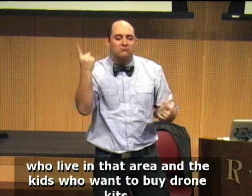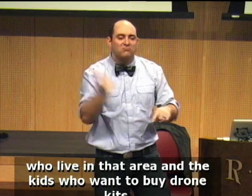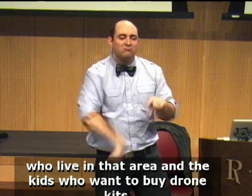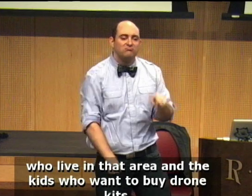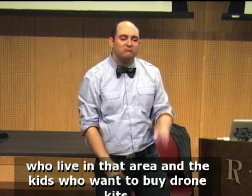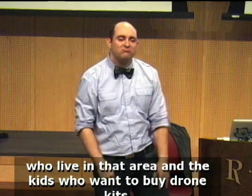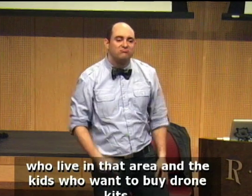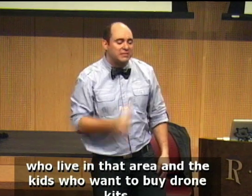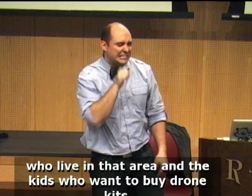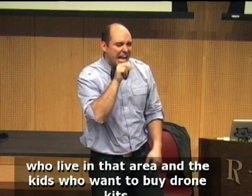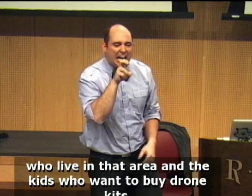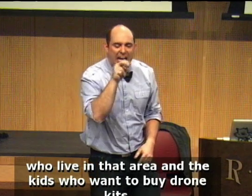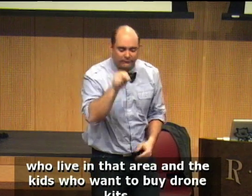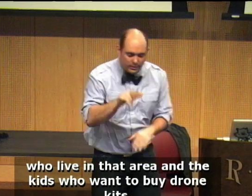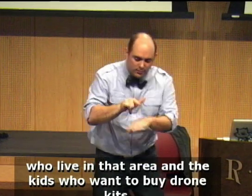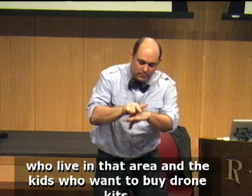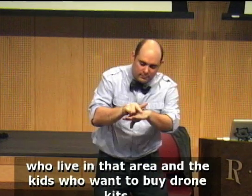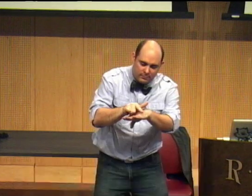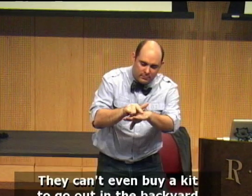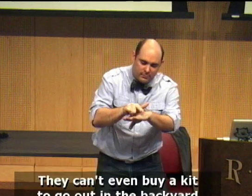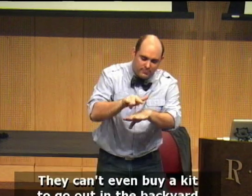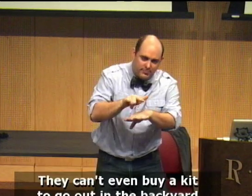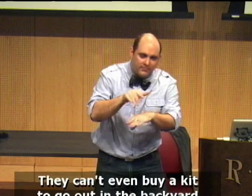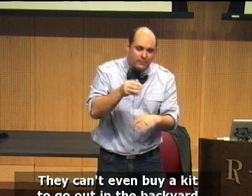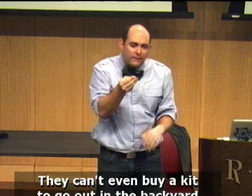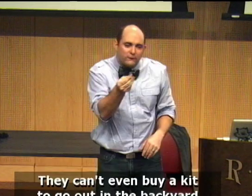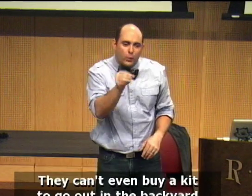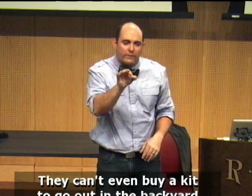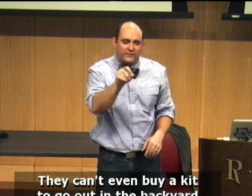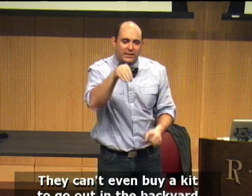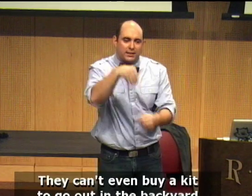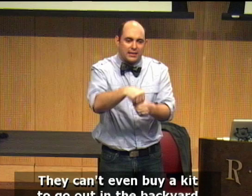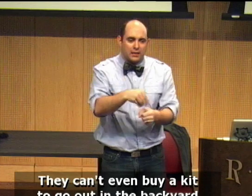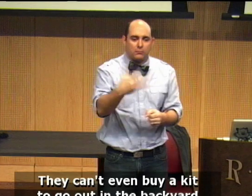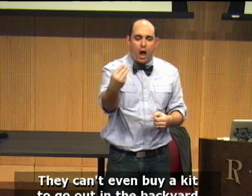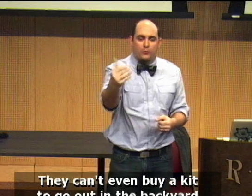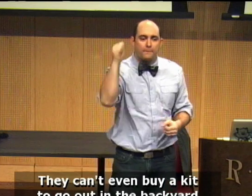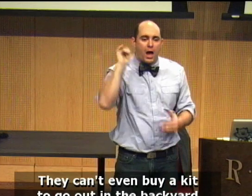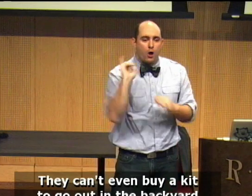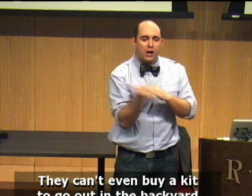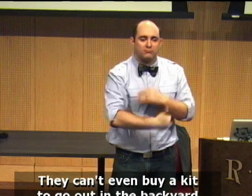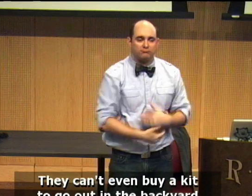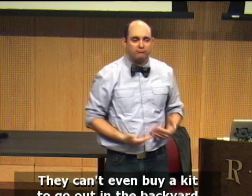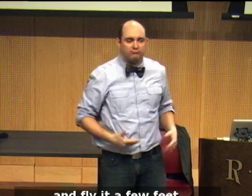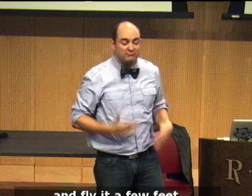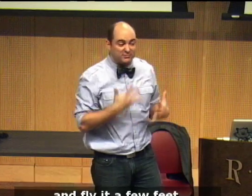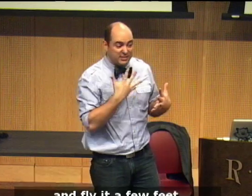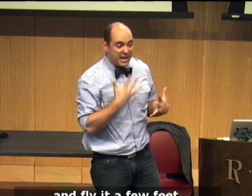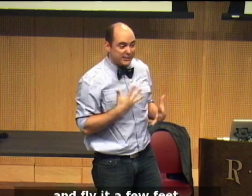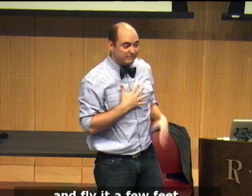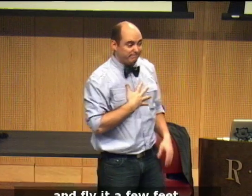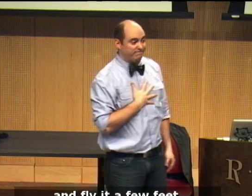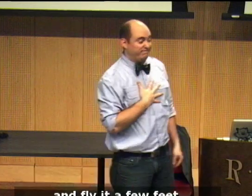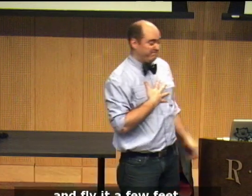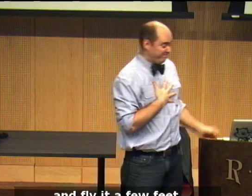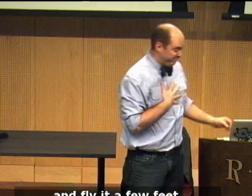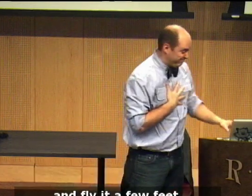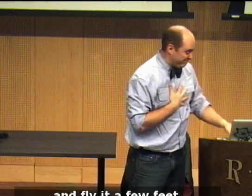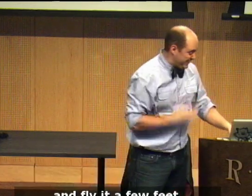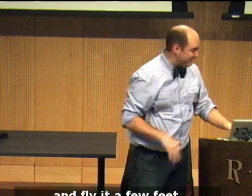who want to buy drone kits. They can't even buy a kit to go out in the backyard and fly at a few feet.